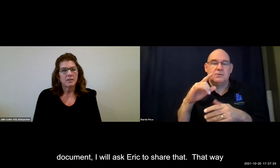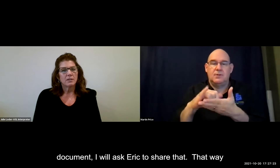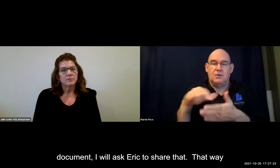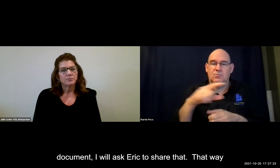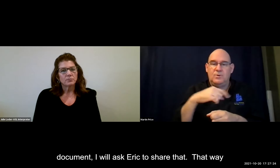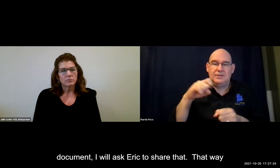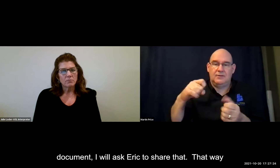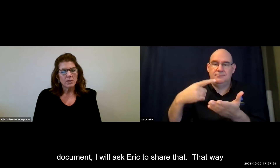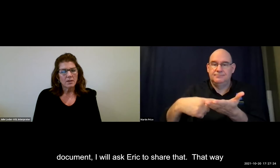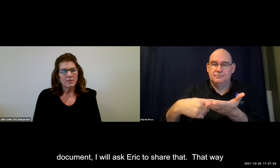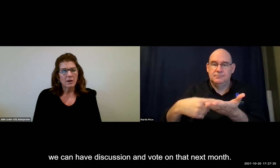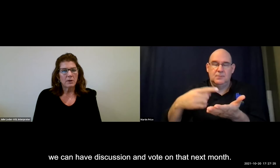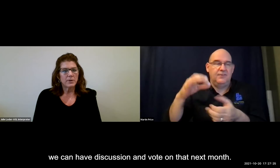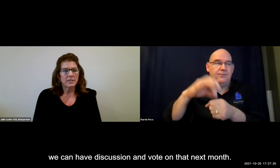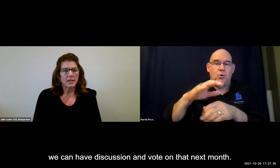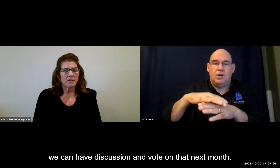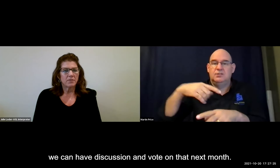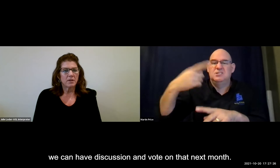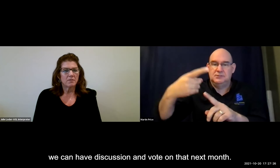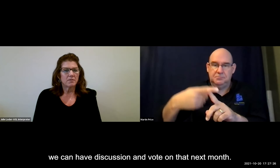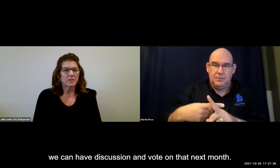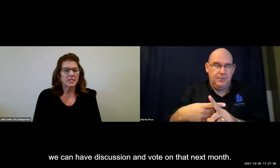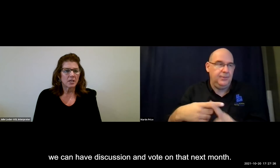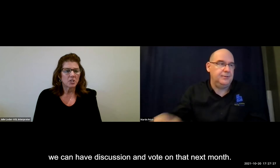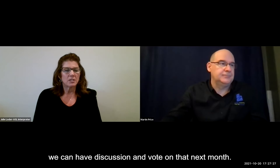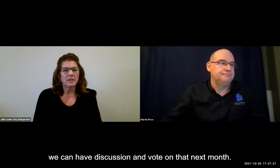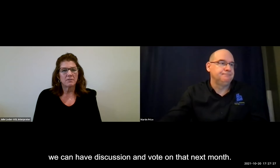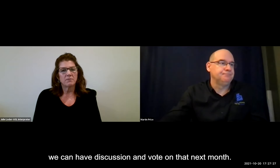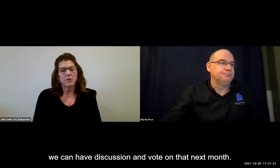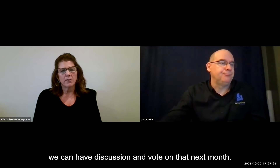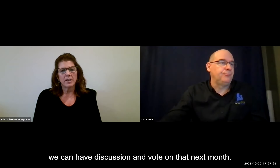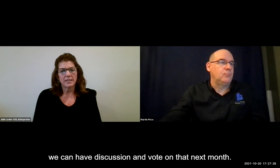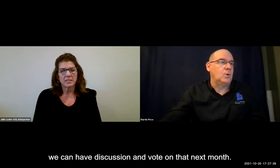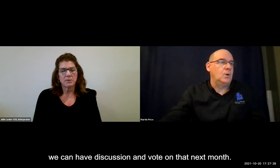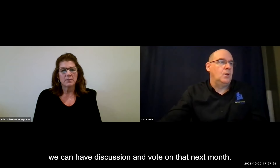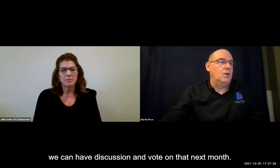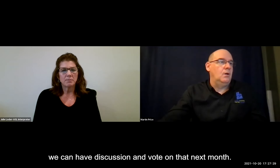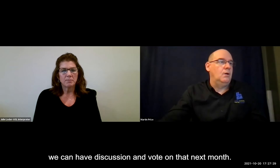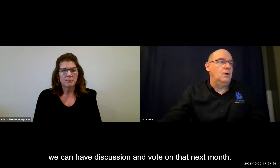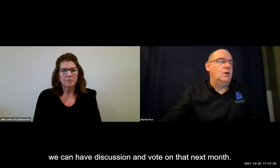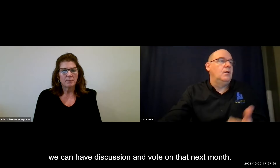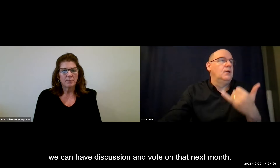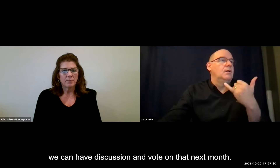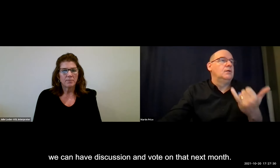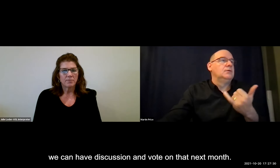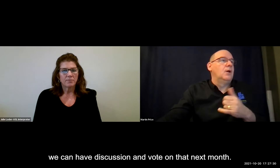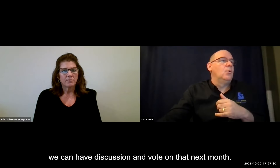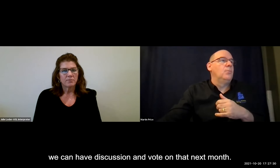that. That way we can have a discussion and vote on that next month.